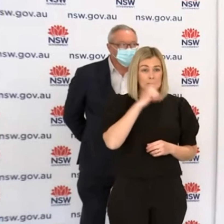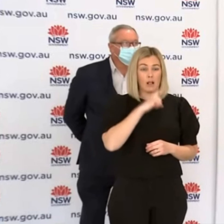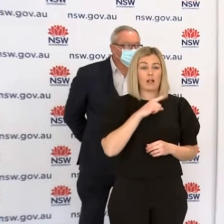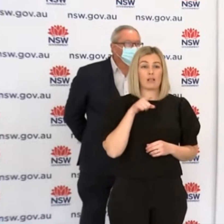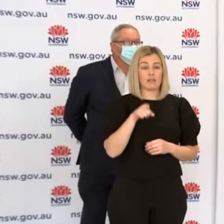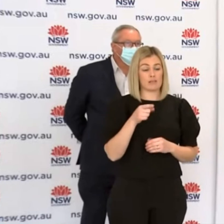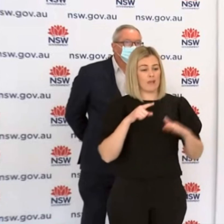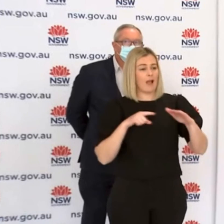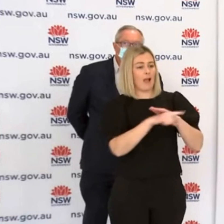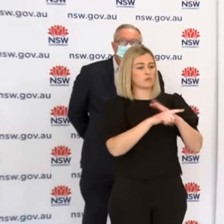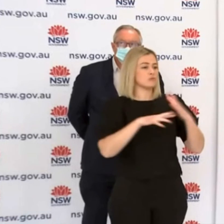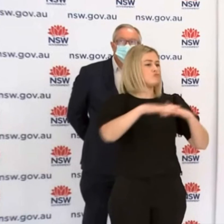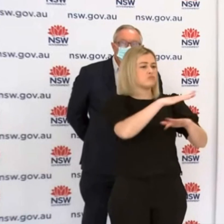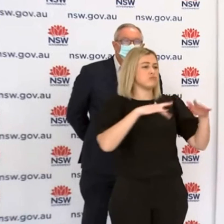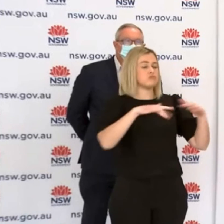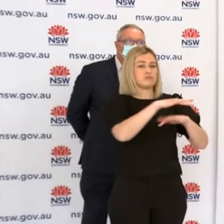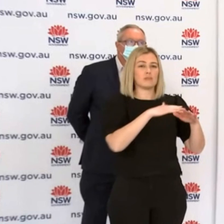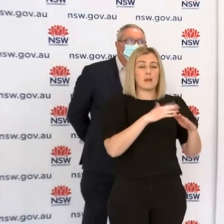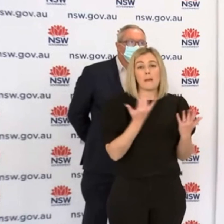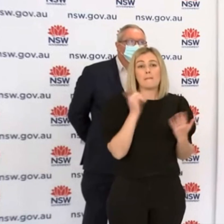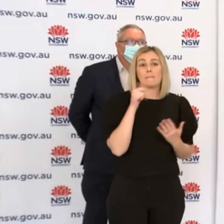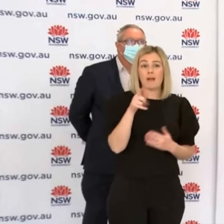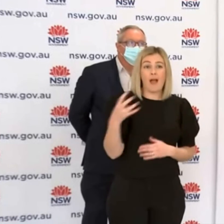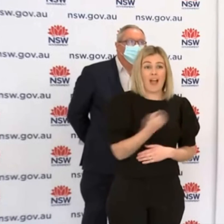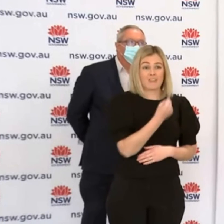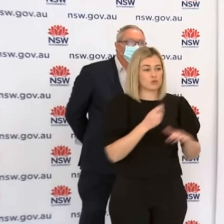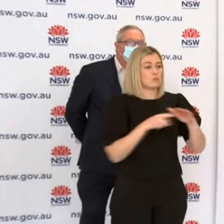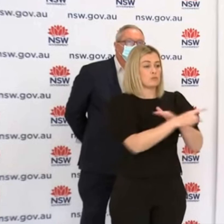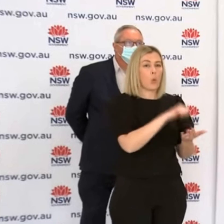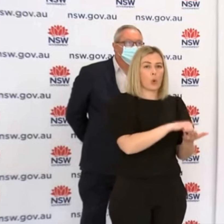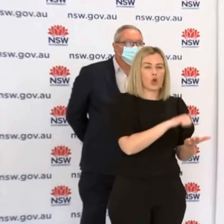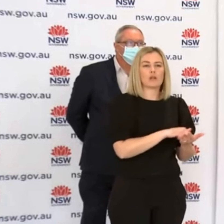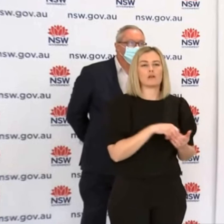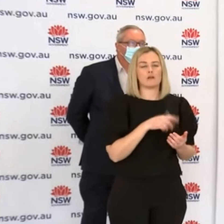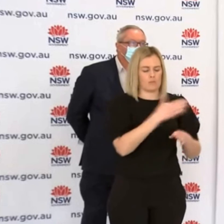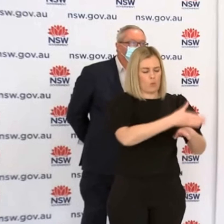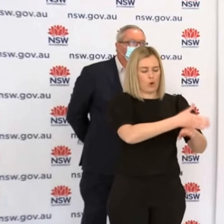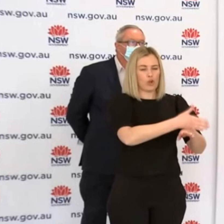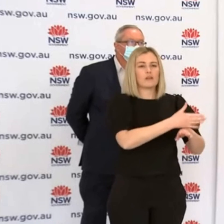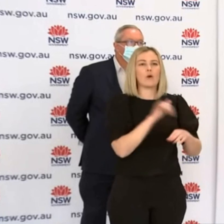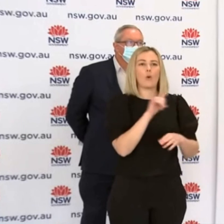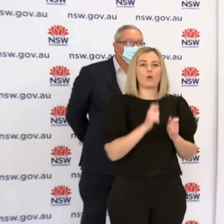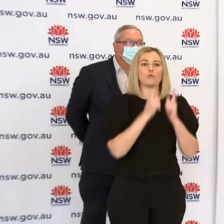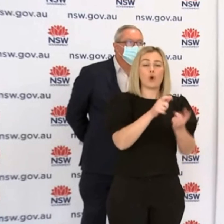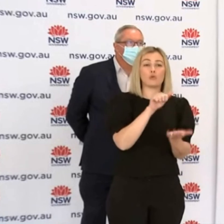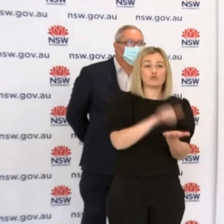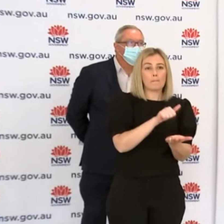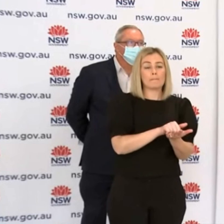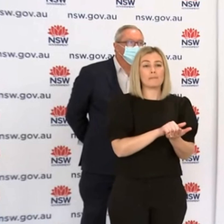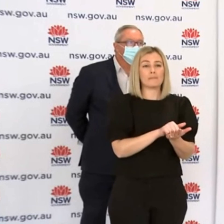by doing essential work, doing the shopping, going home, maybe infecting people at home,